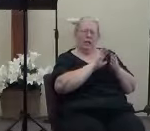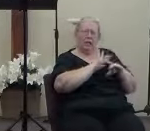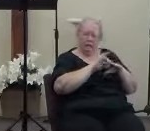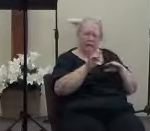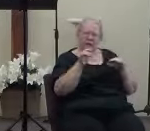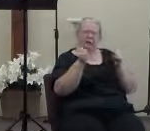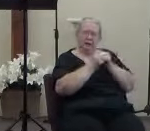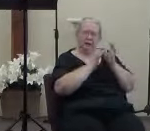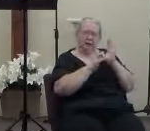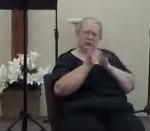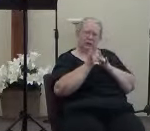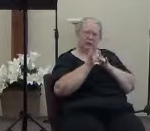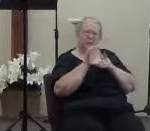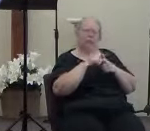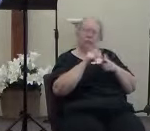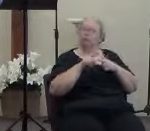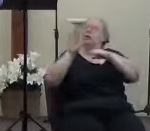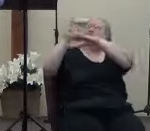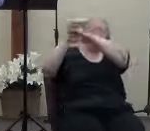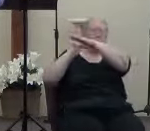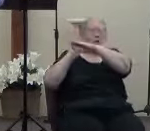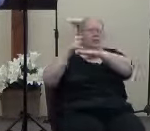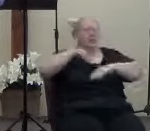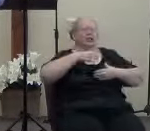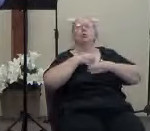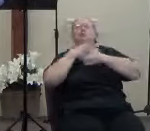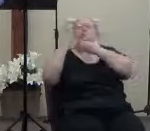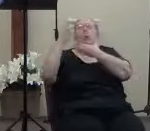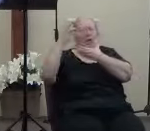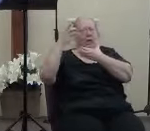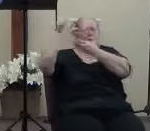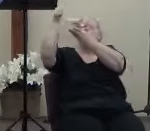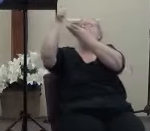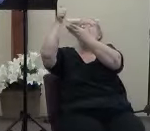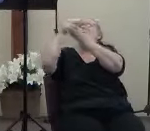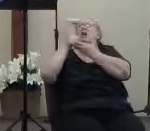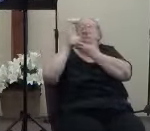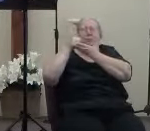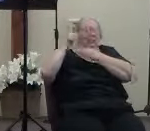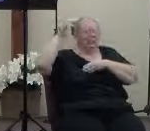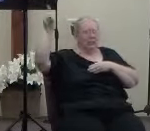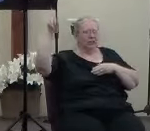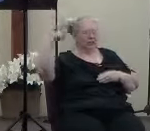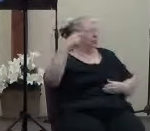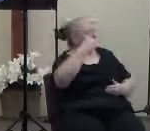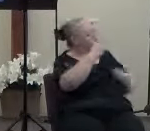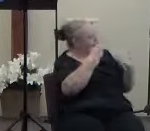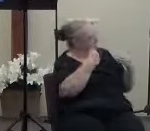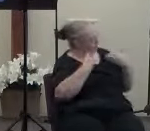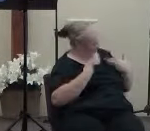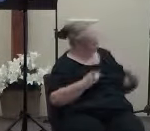Then you'll call and the Lord will answer. You'll cry for help and he'll say, here am I. I